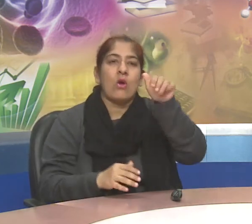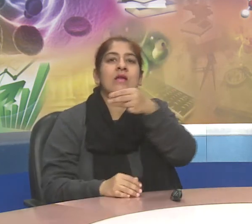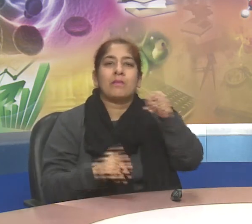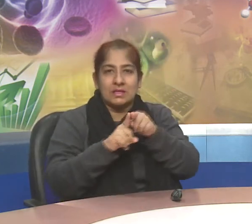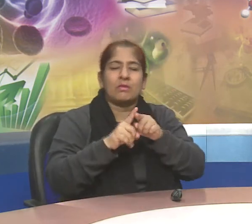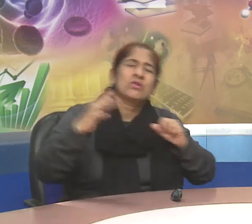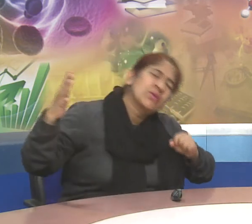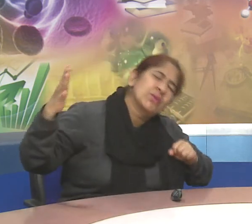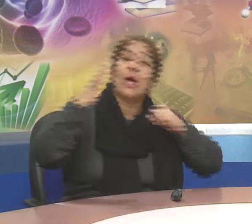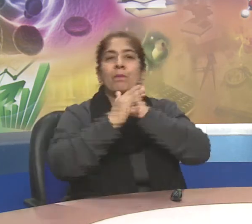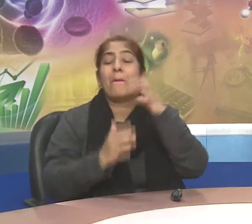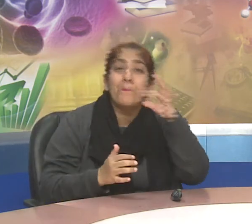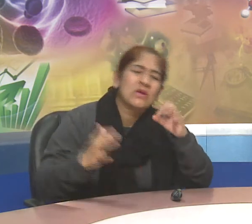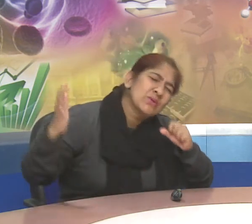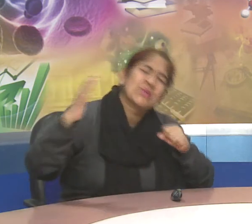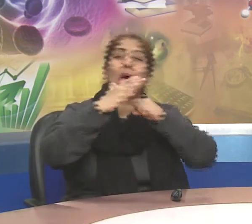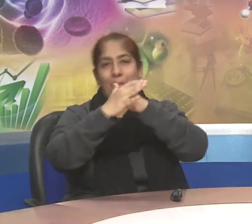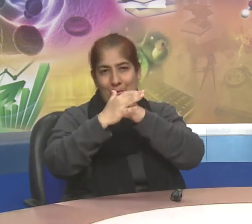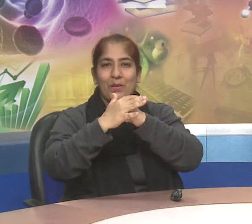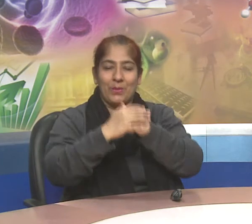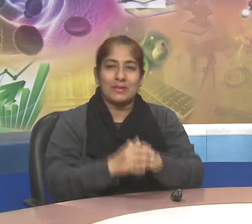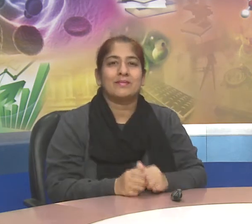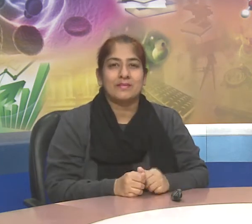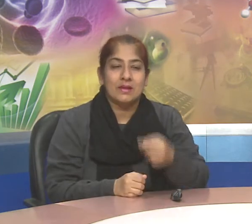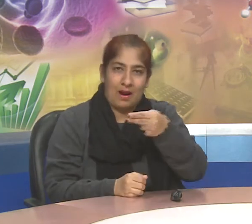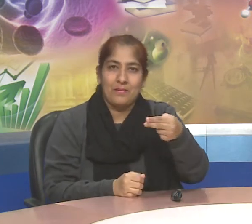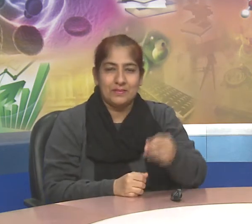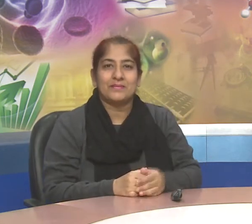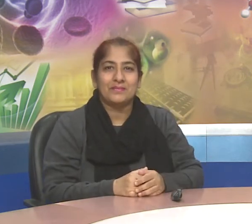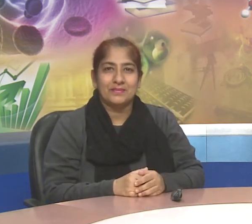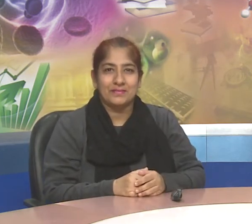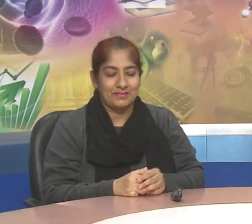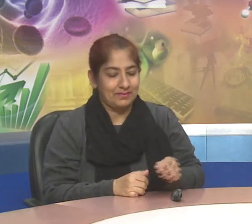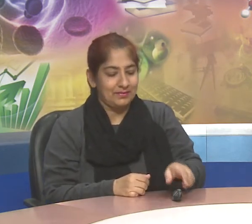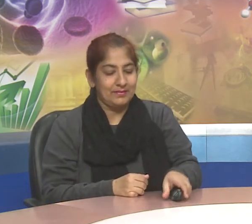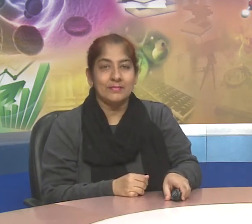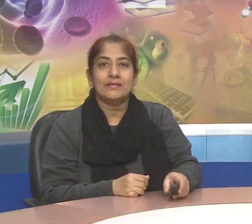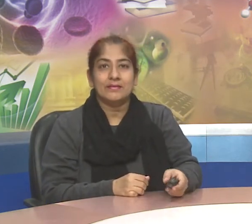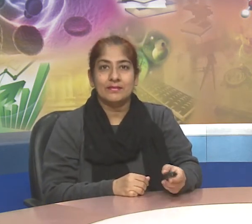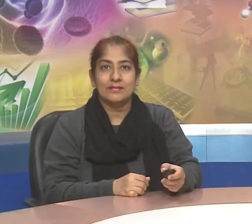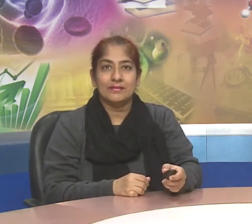the first priority we use always and want to do.